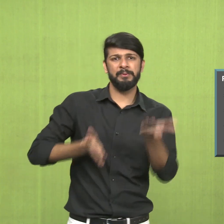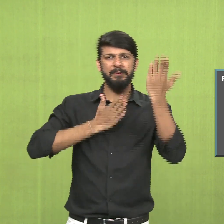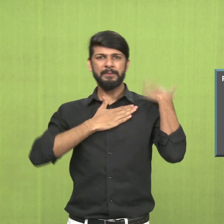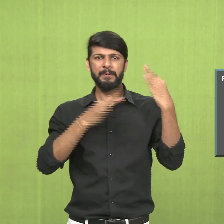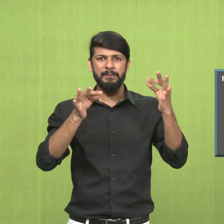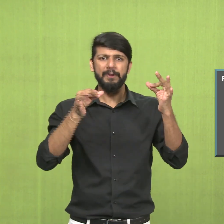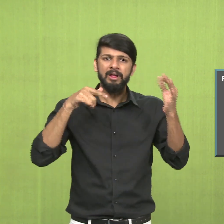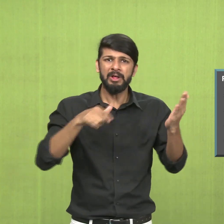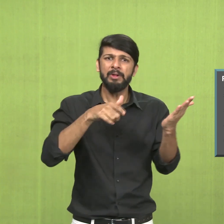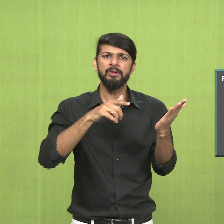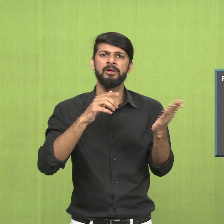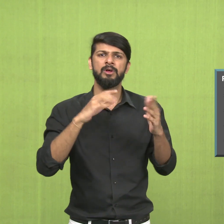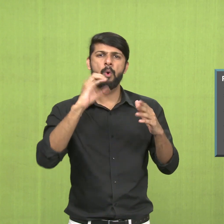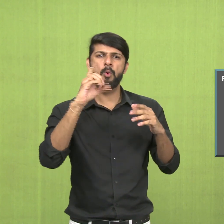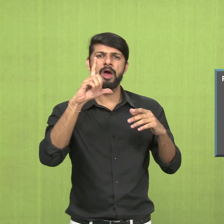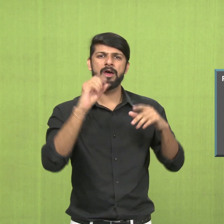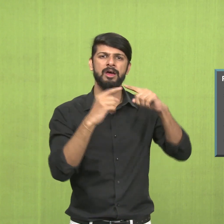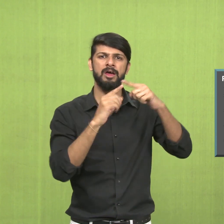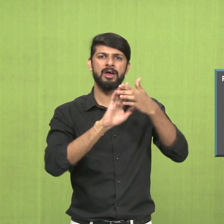And clothes